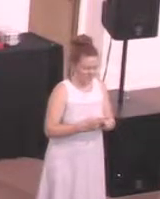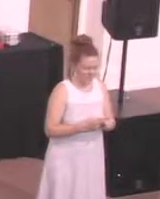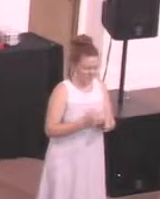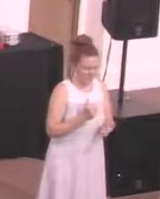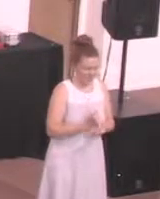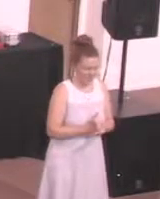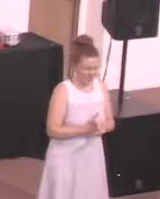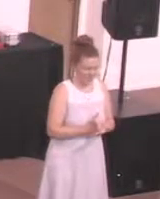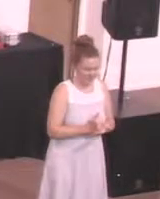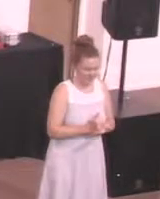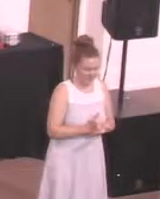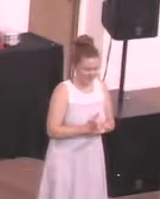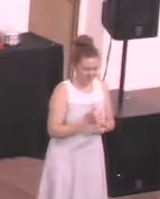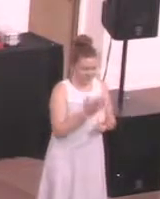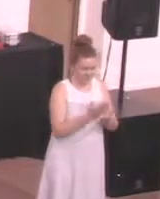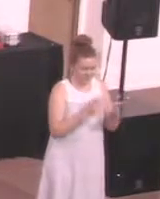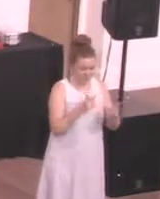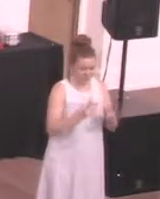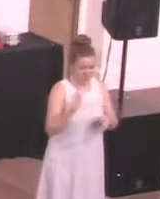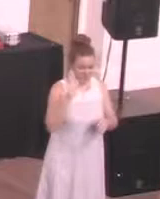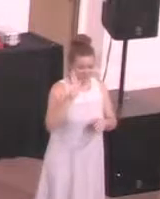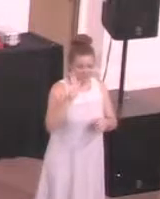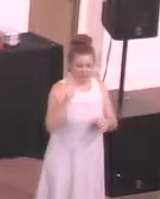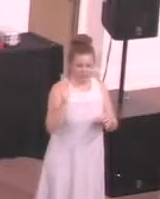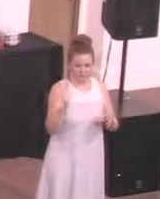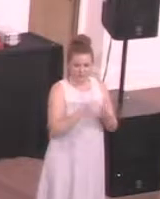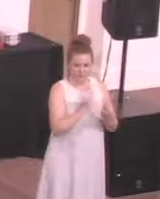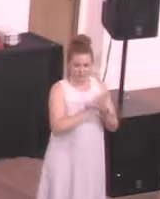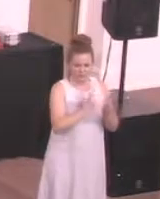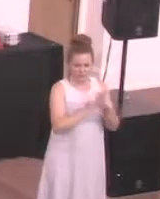Right now, there's some people who raised their hands. Can we make some noise for those people?